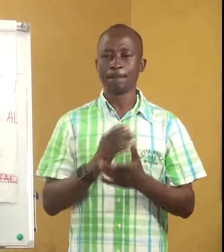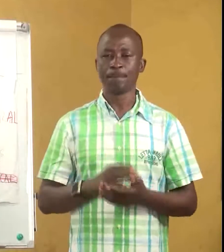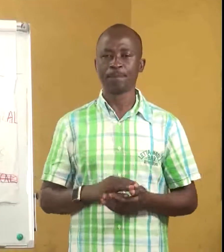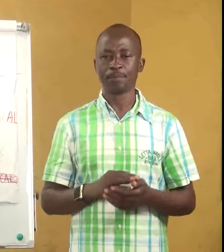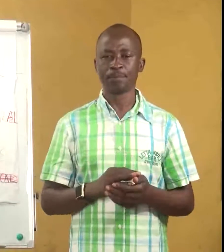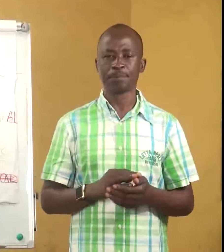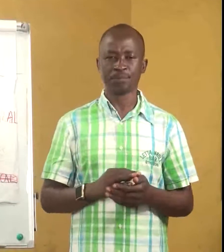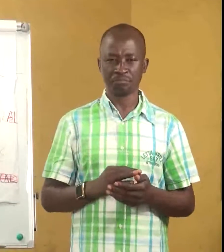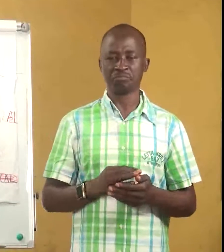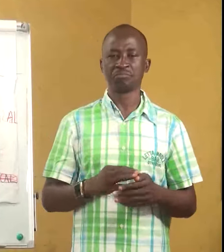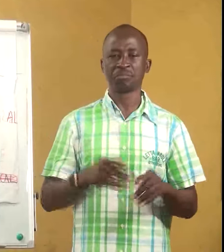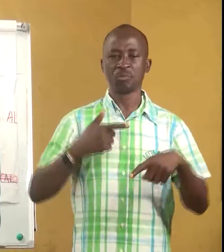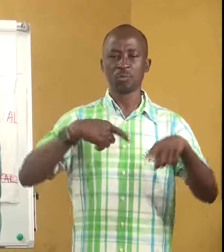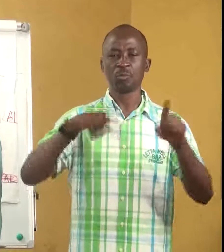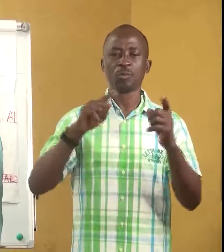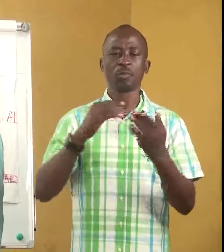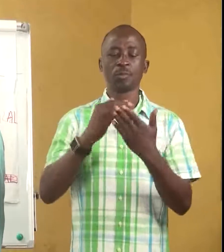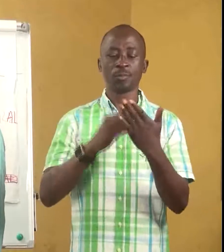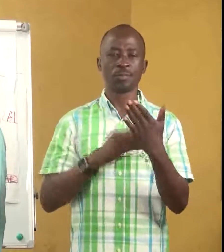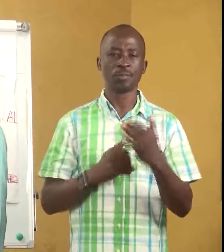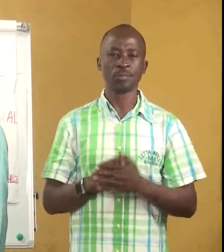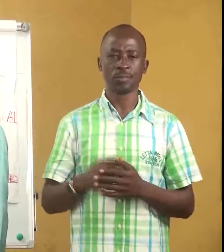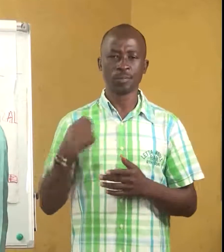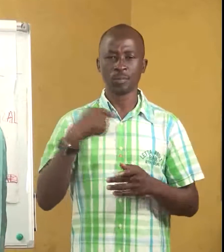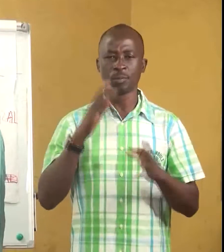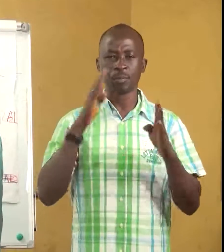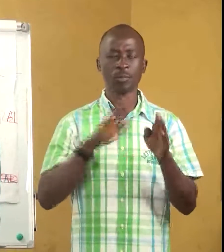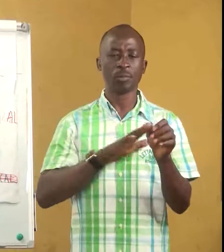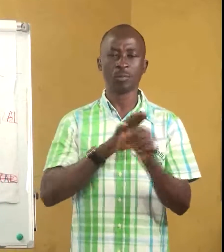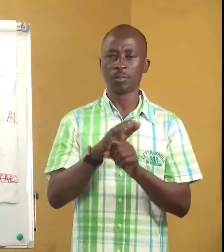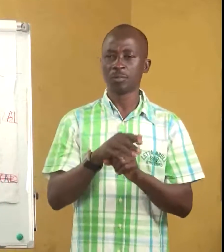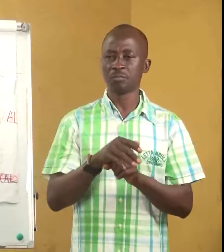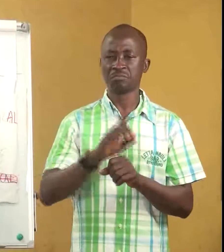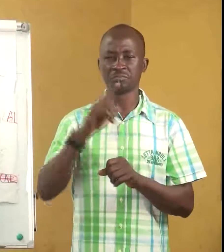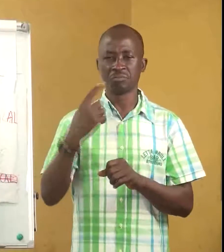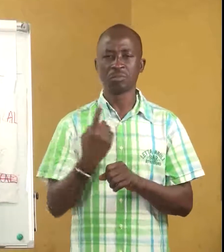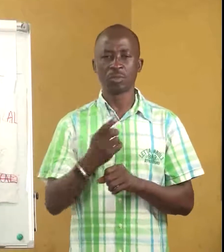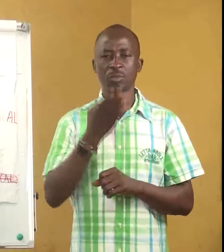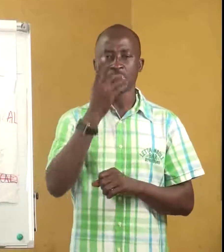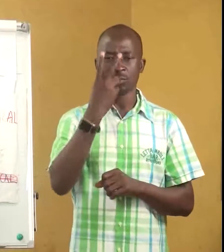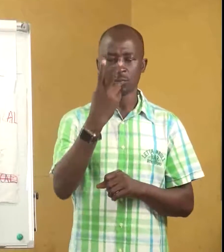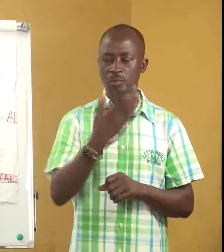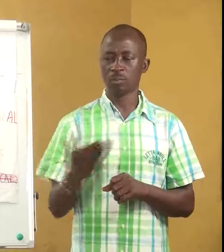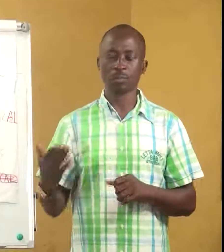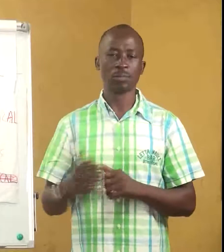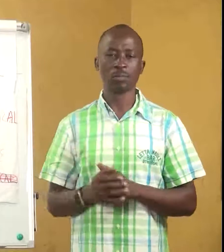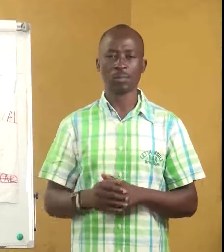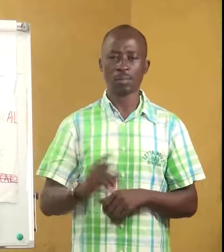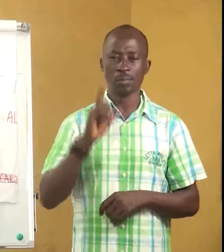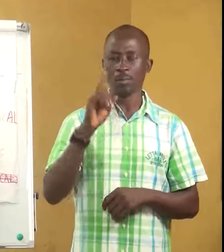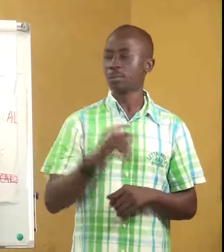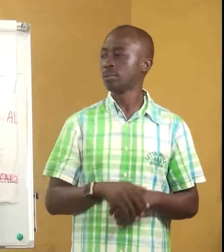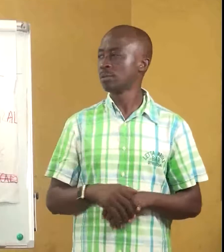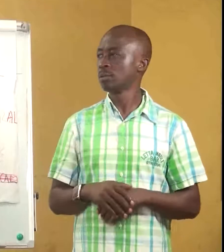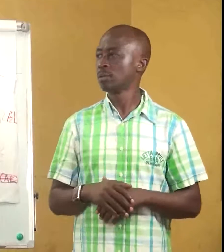In the course of this lesson, we shall cover only 2 items. 1,